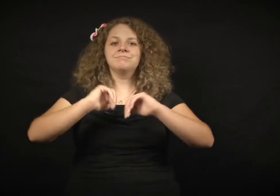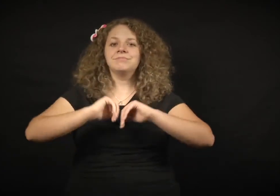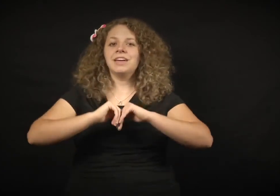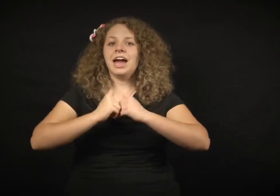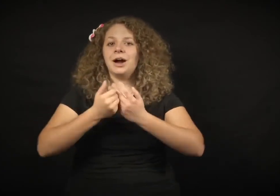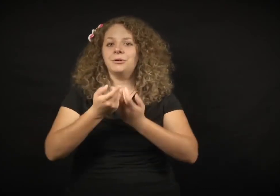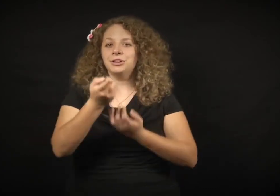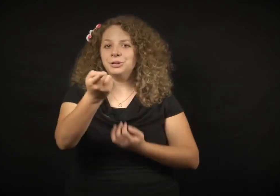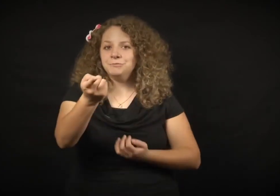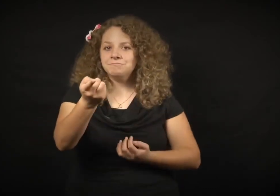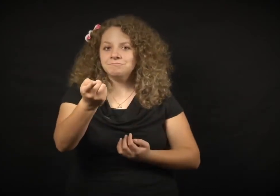How are you?